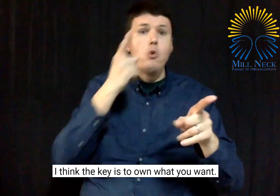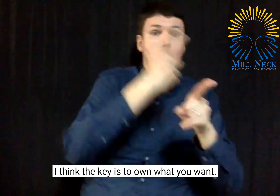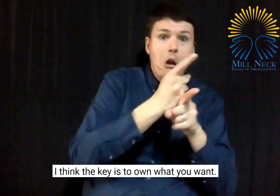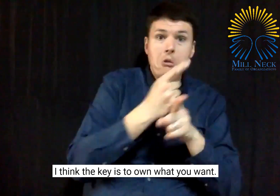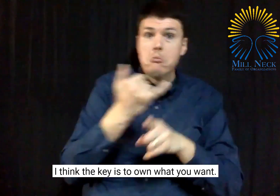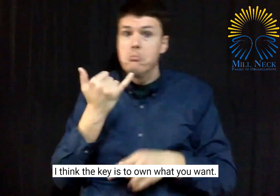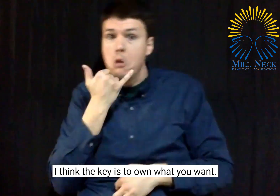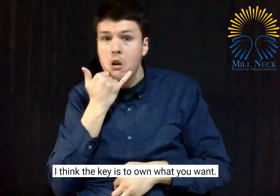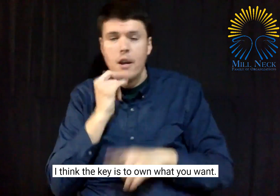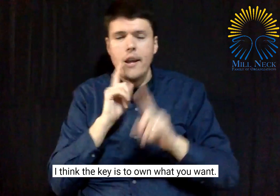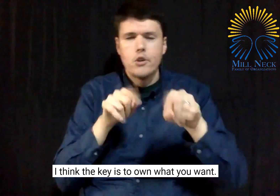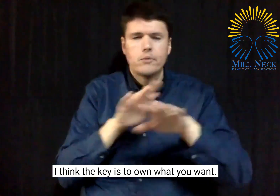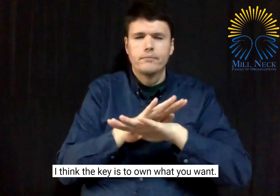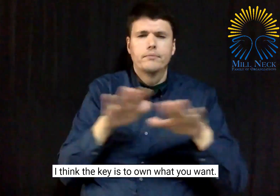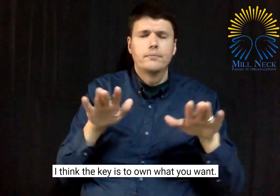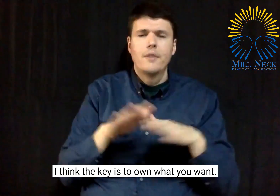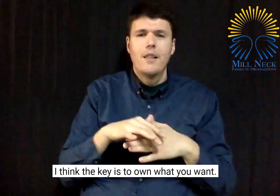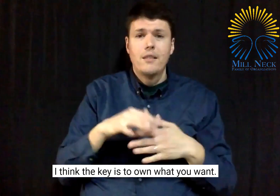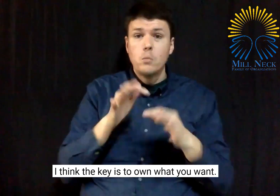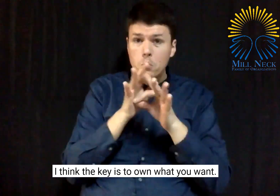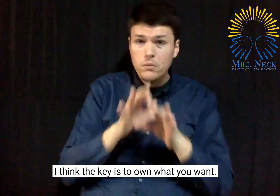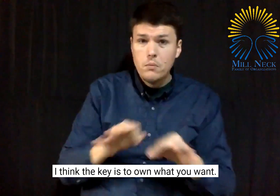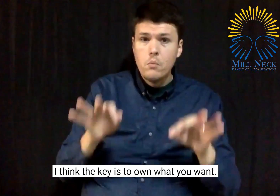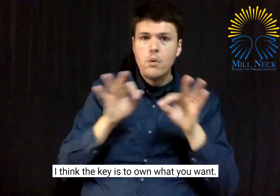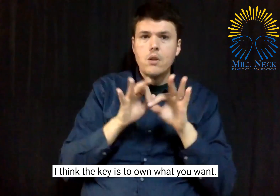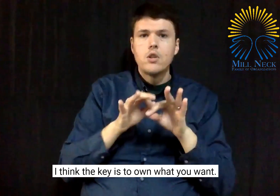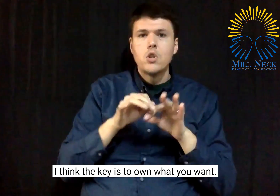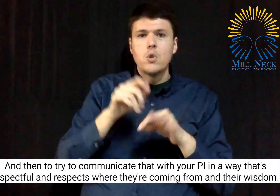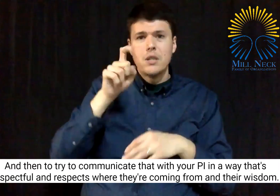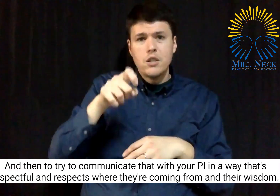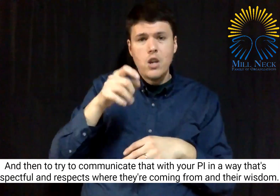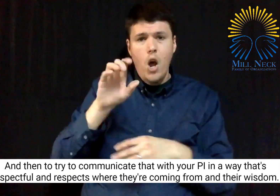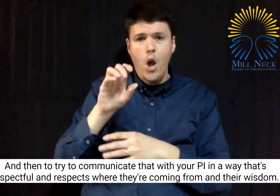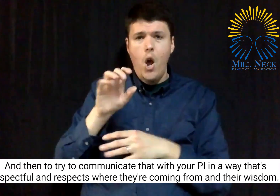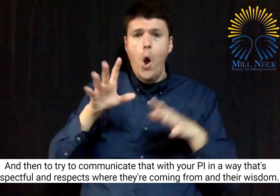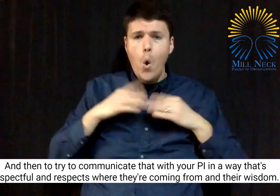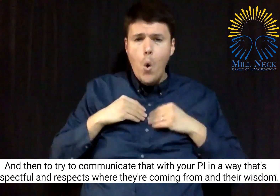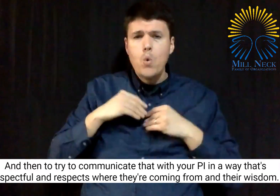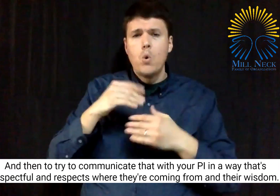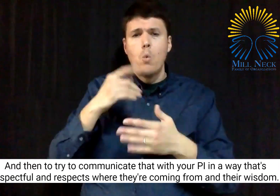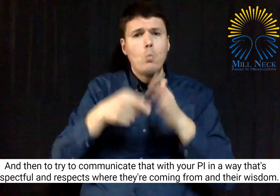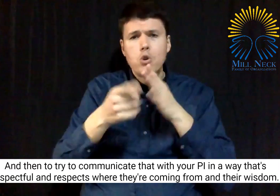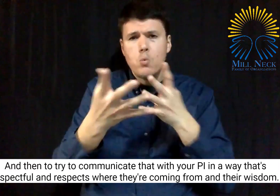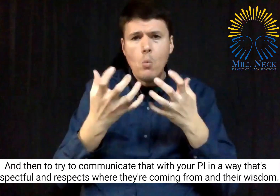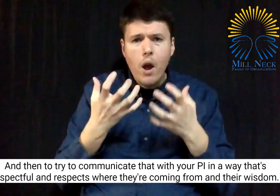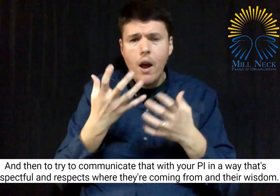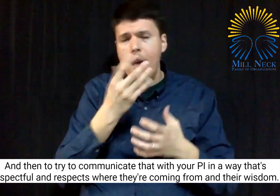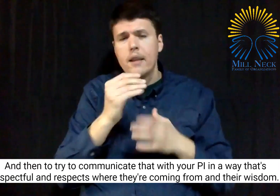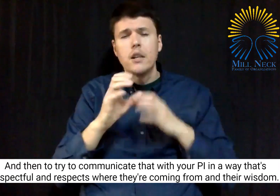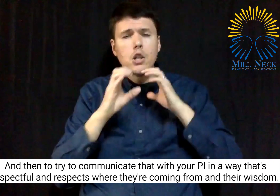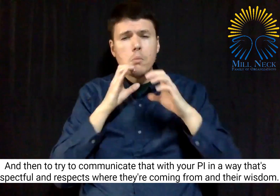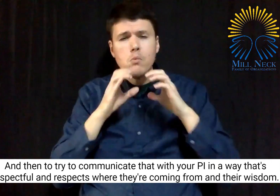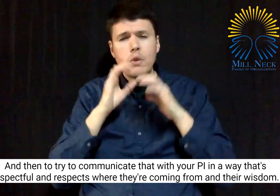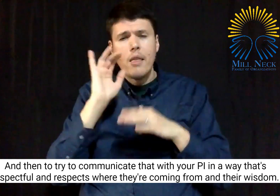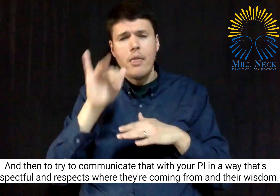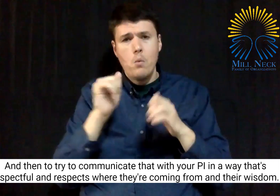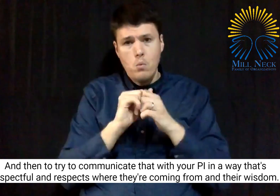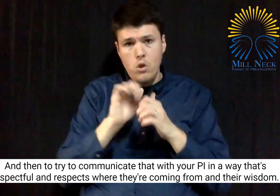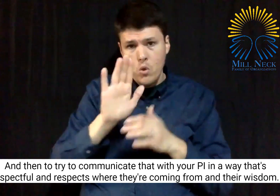think the key is to own what you want, and then to try to communicate that with your PI in a way that's respectful and respects where